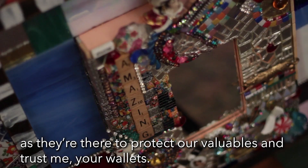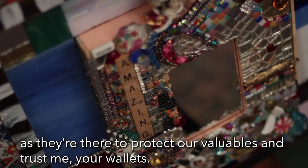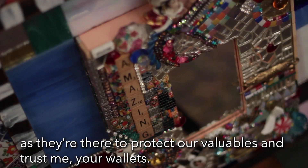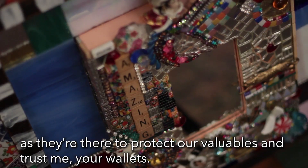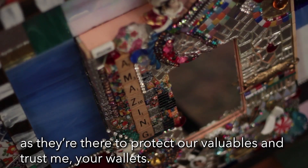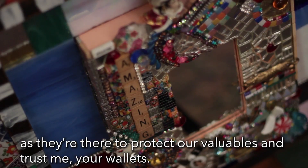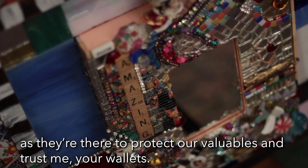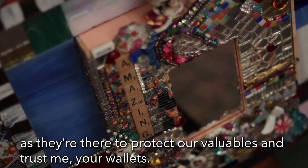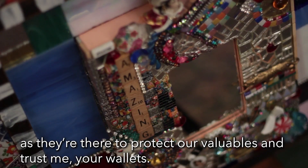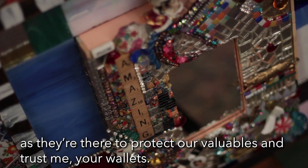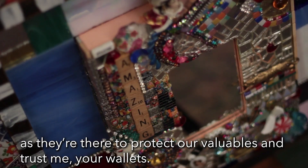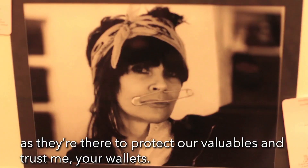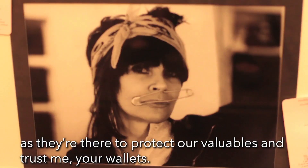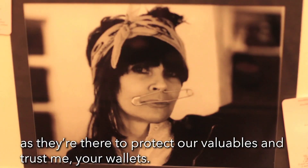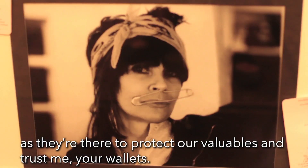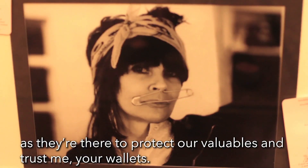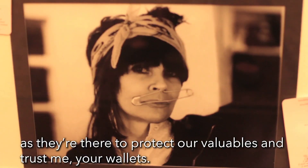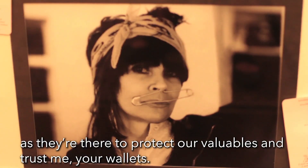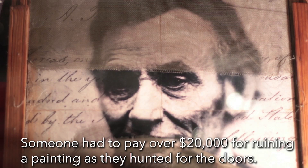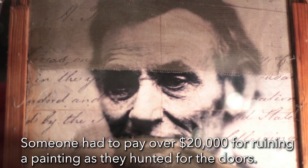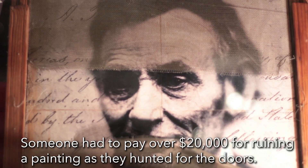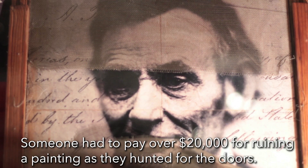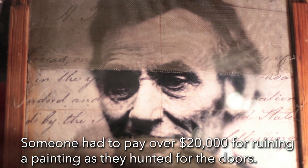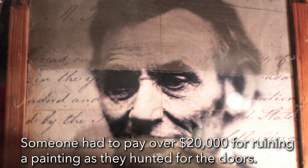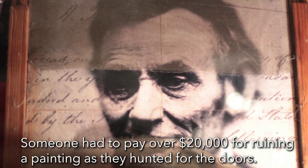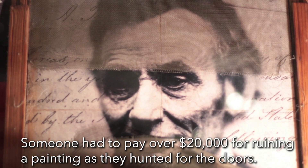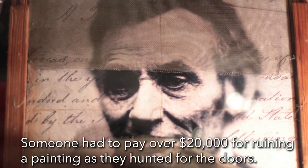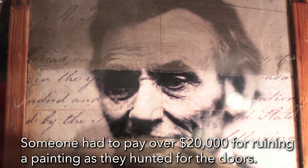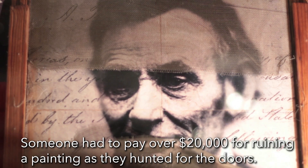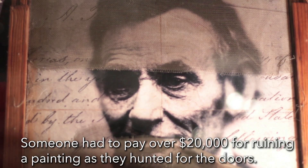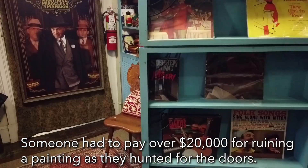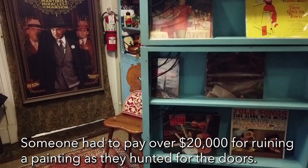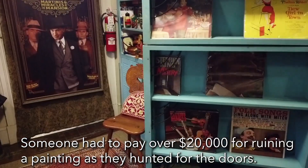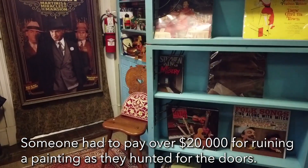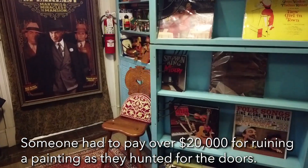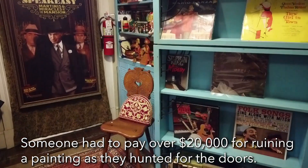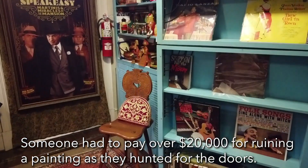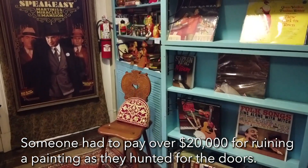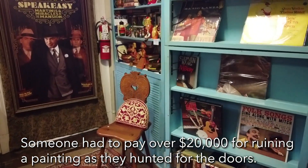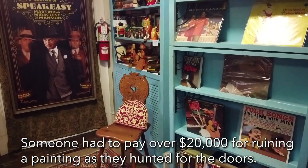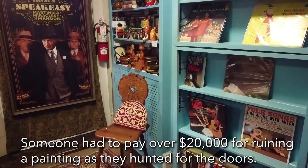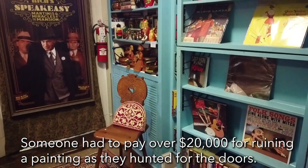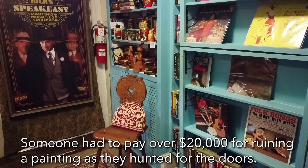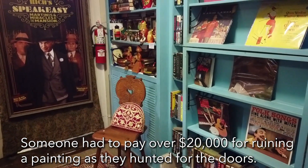valuables, and trust me, your wallets. Someone had to pay over $20,000 for ruining a painting as they hunted for the